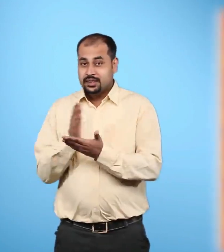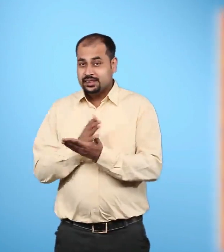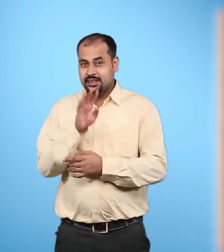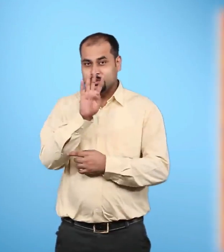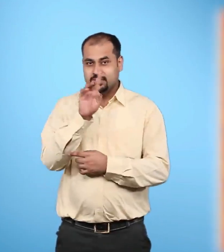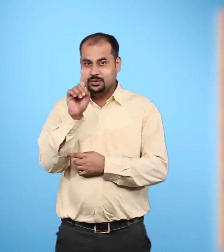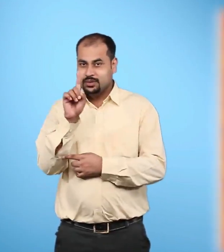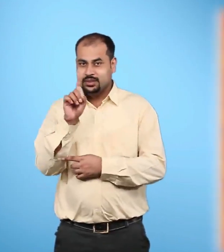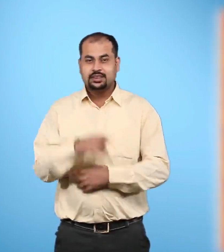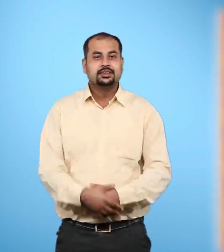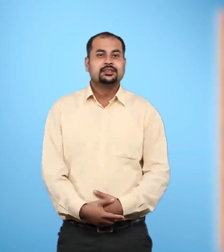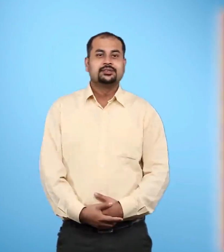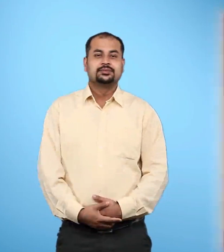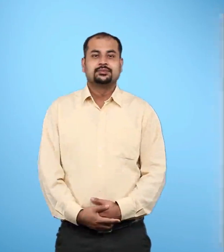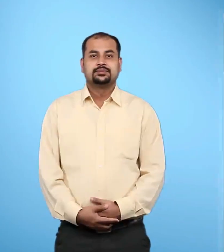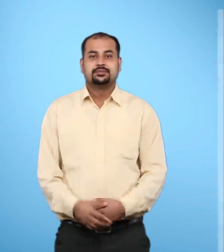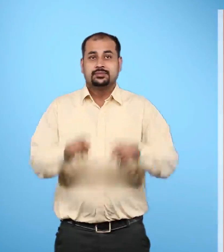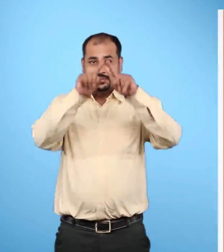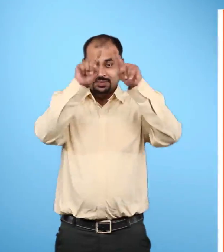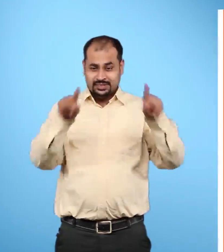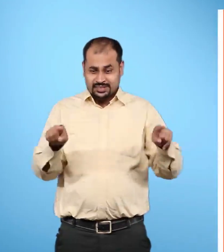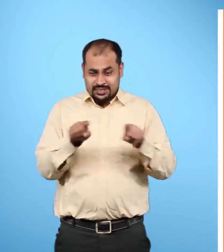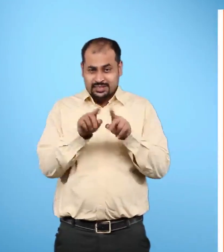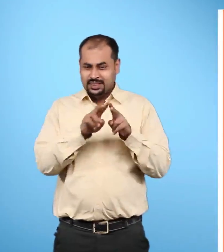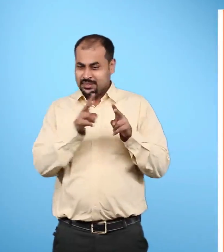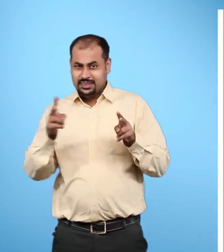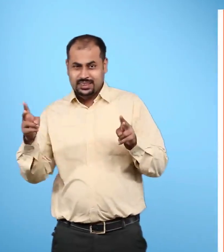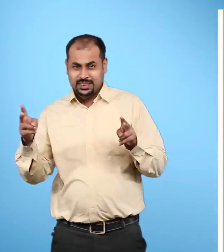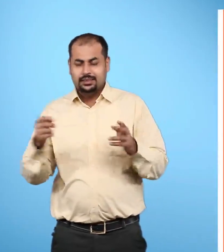Page 41. Try triangles.